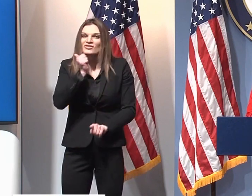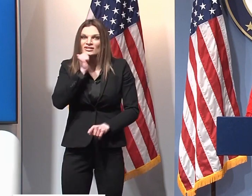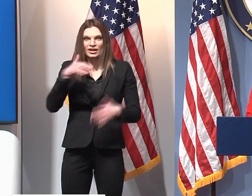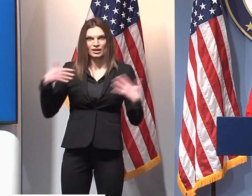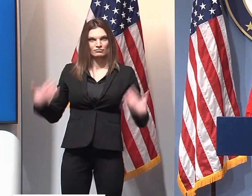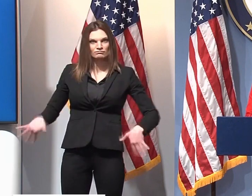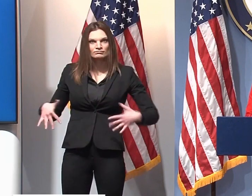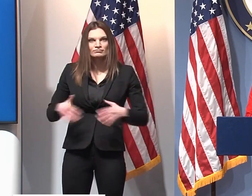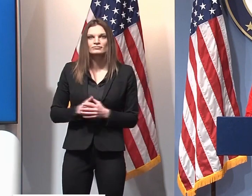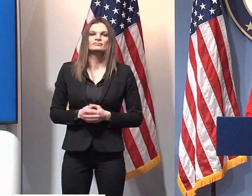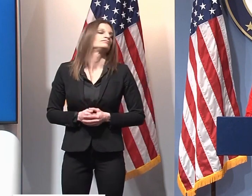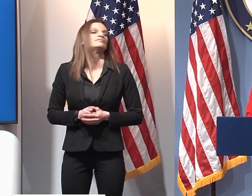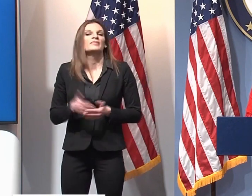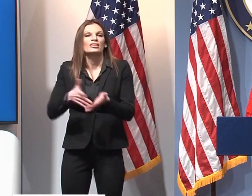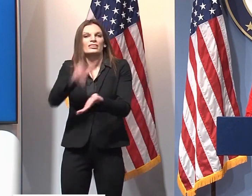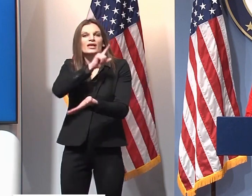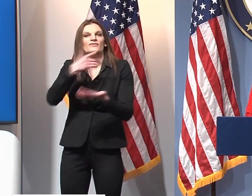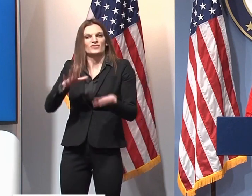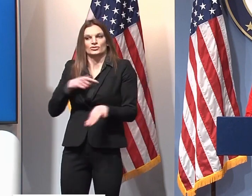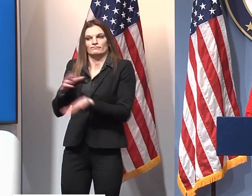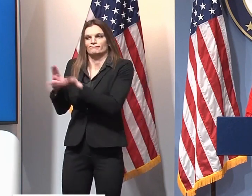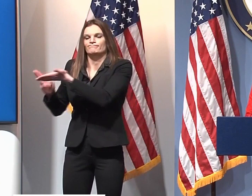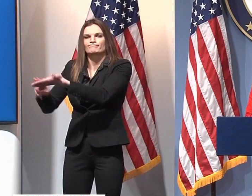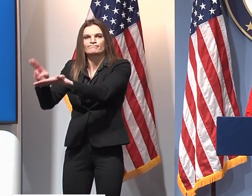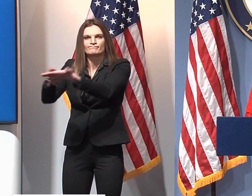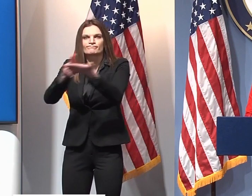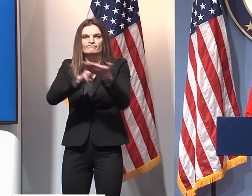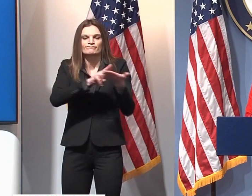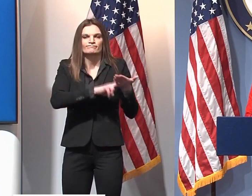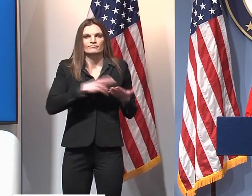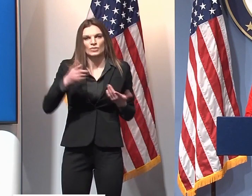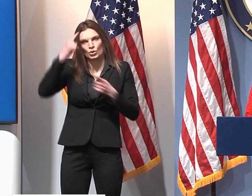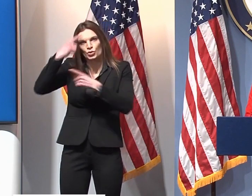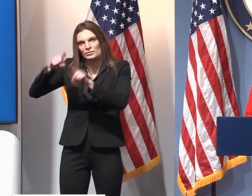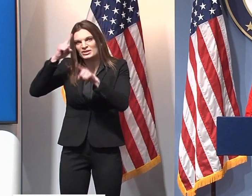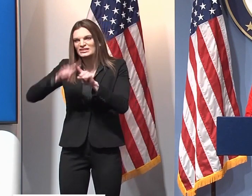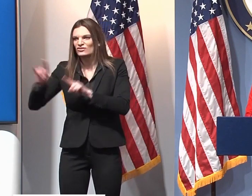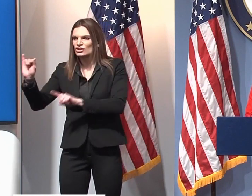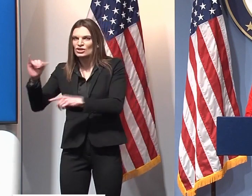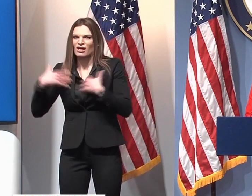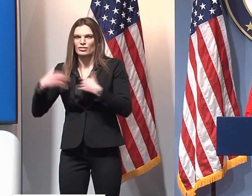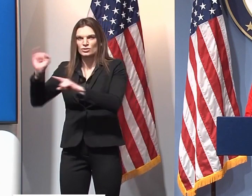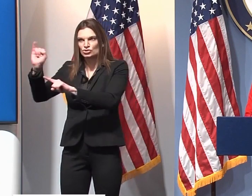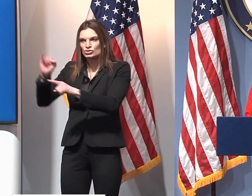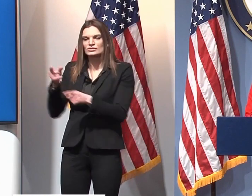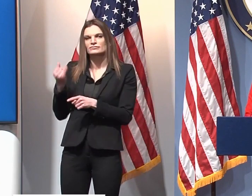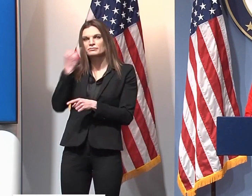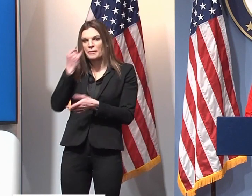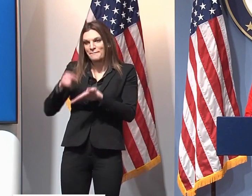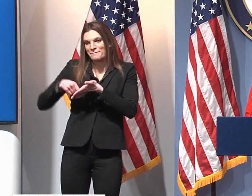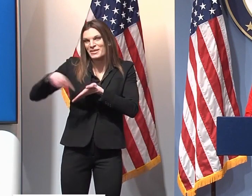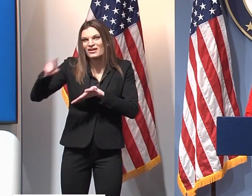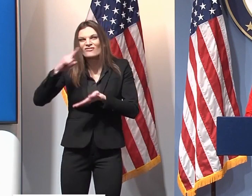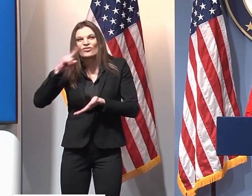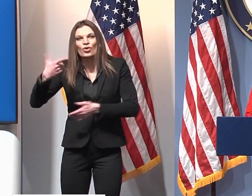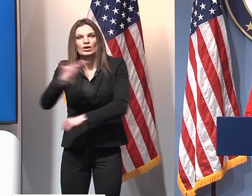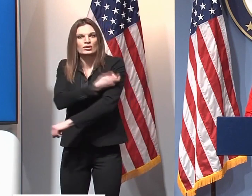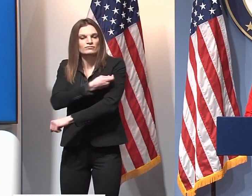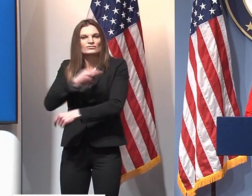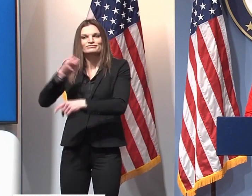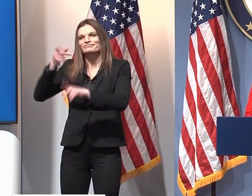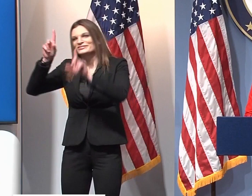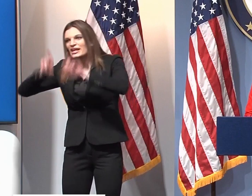secured agreements last week from nearly all of our major health insurers to continue waiving out-of-pocket costs for COVID-19